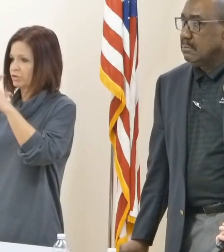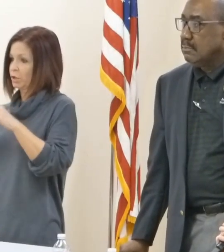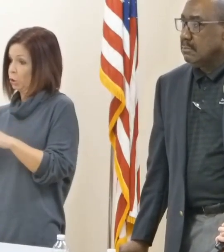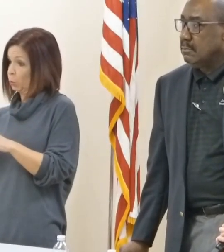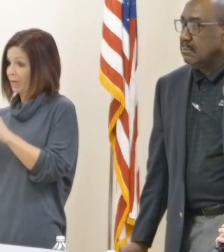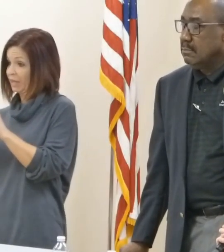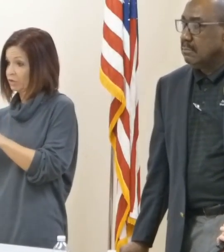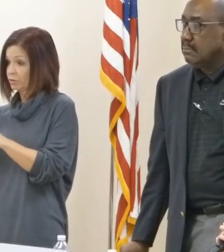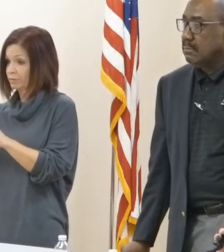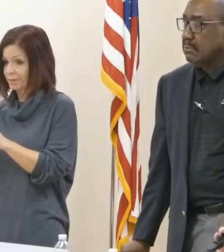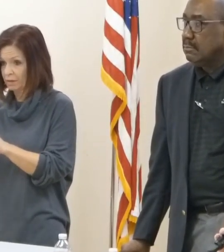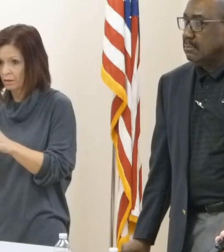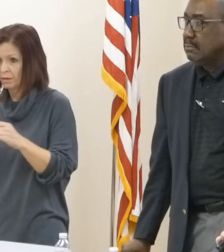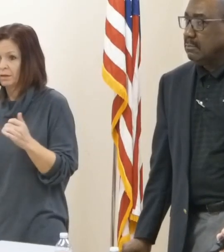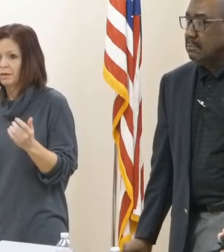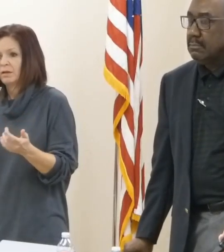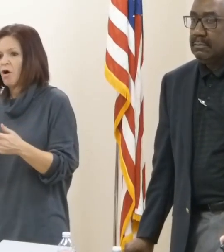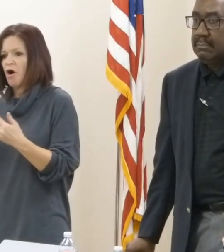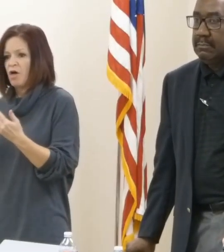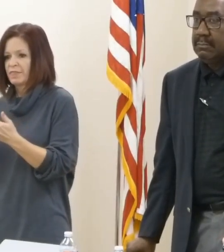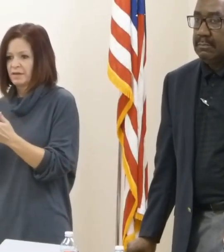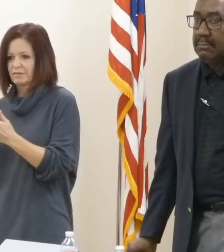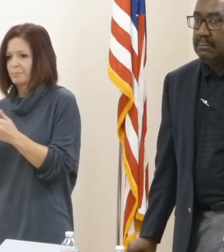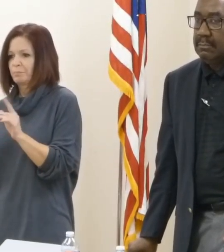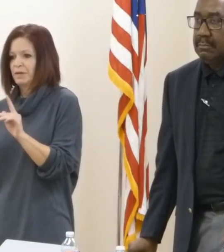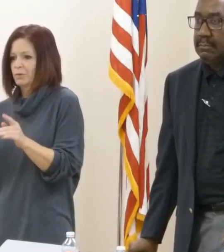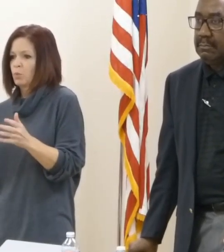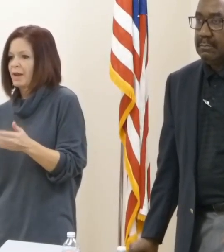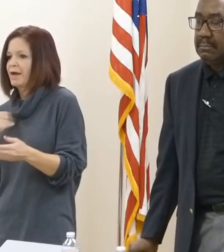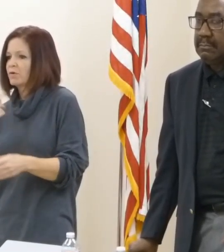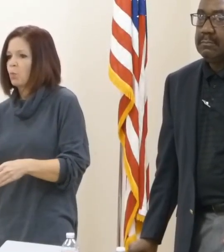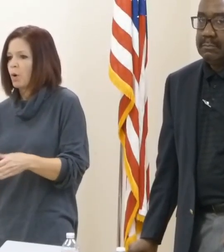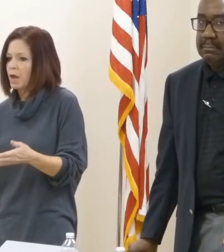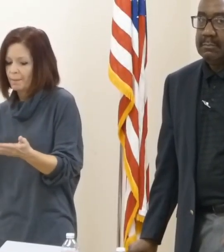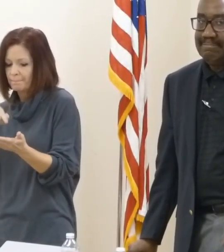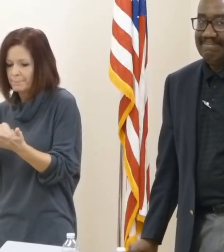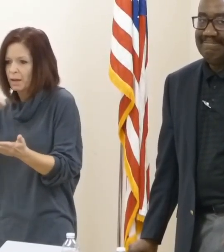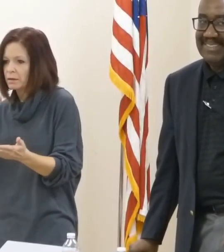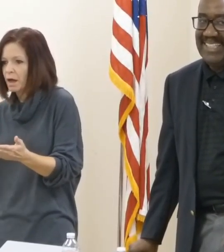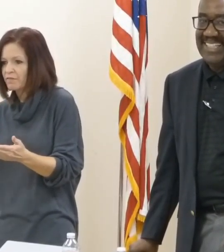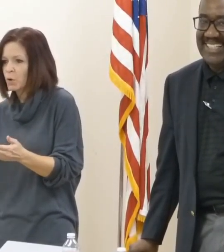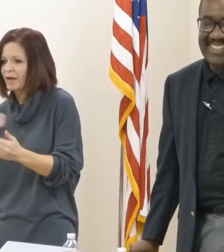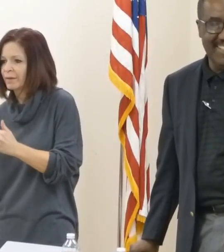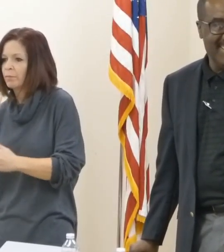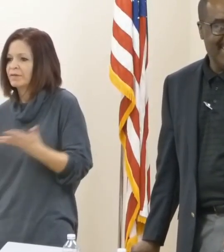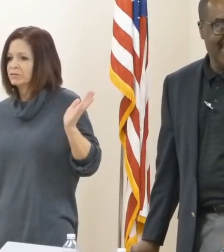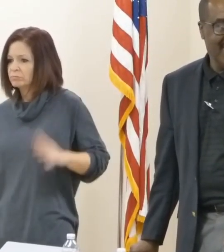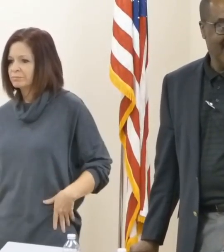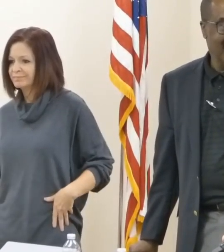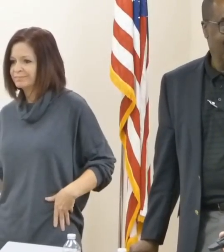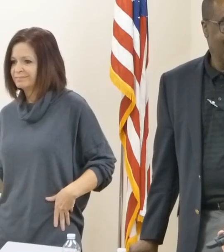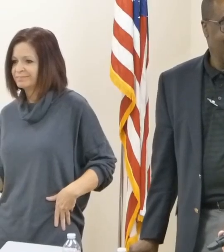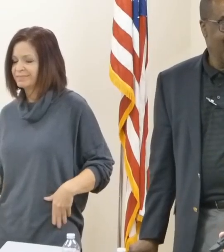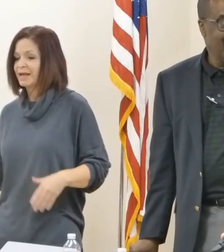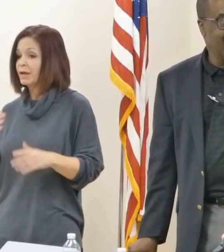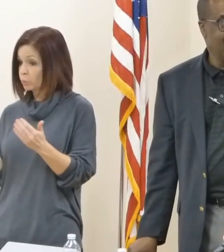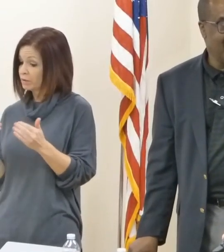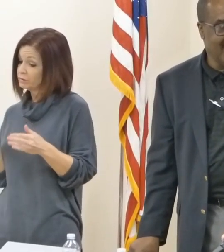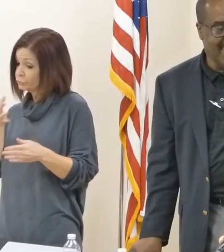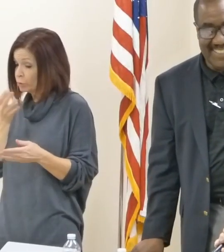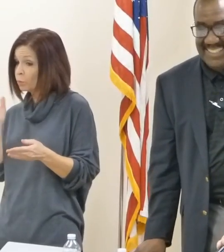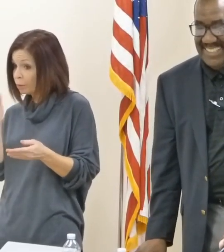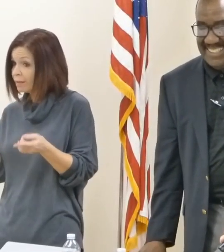now or 30 years from now, these dang millennials will want to just push one button on their phone and get it delivered. And we're driving towards that.